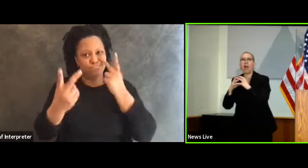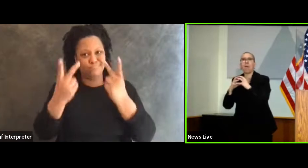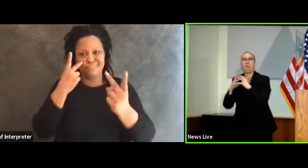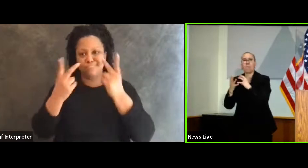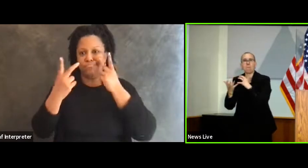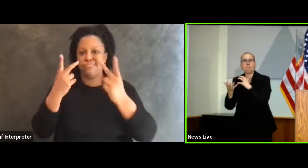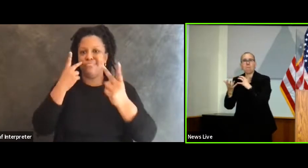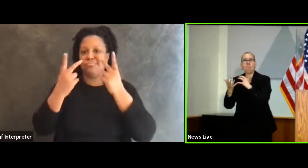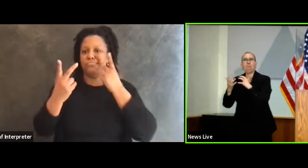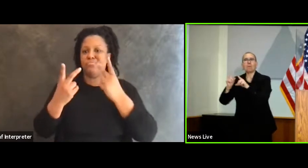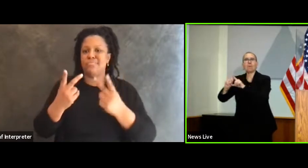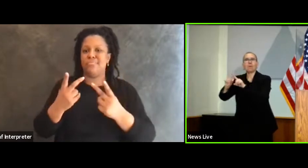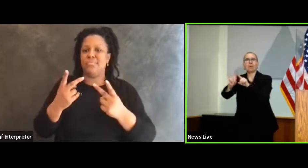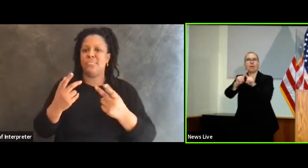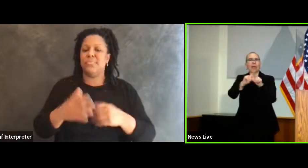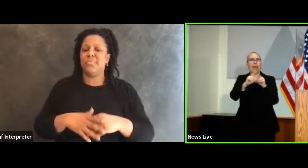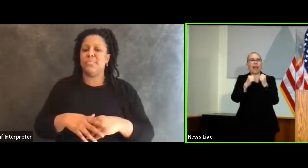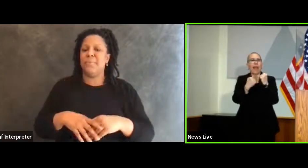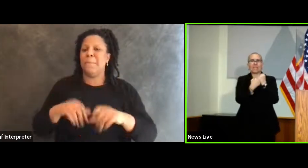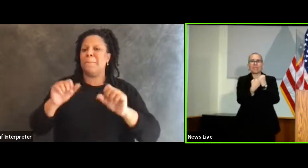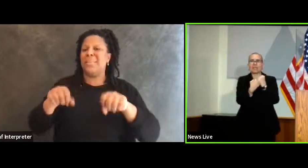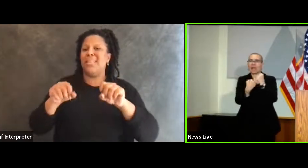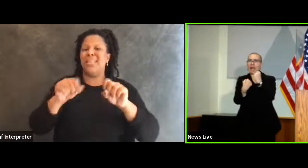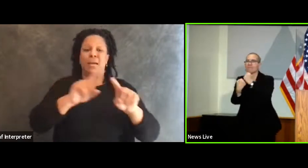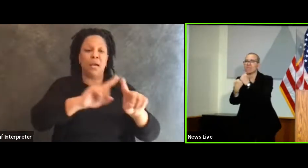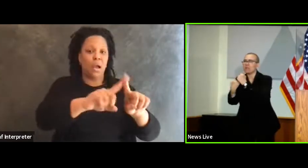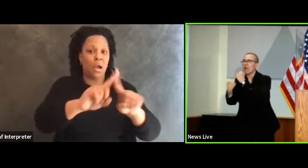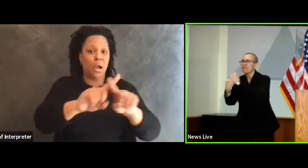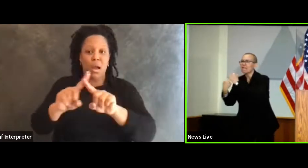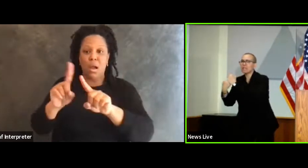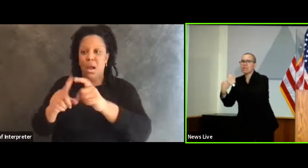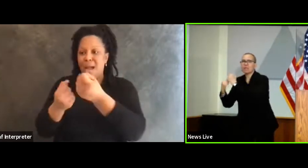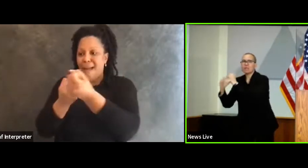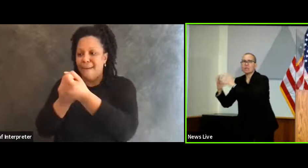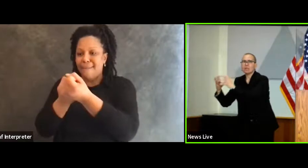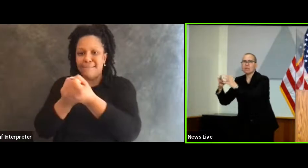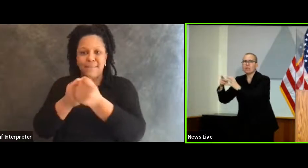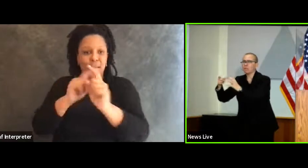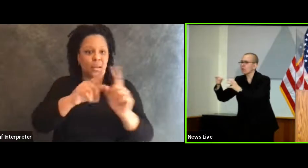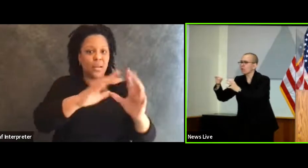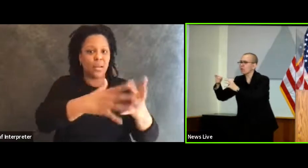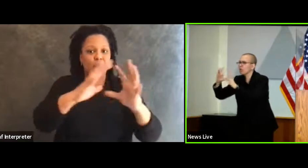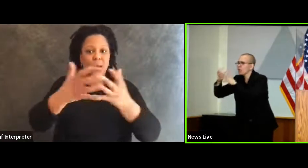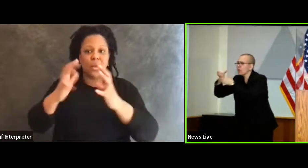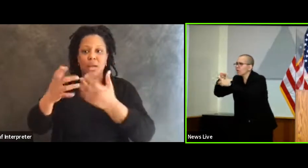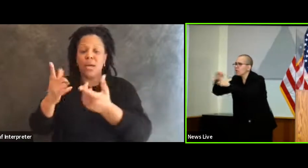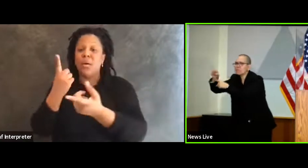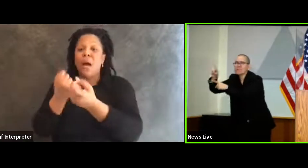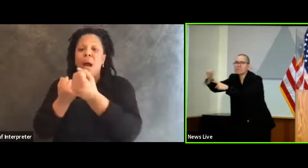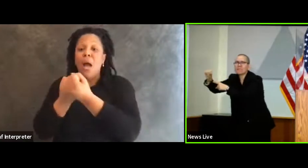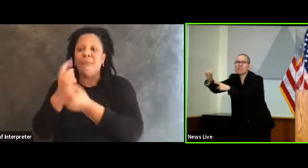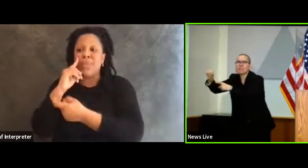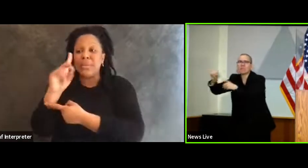of different advocacy groups, whether they're working for disabilities issues or for young,